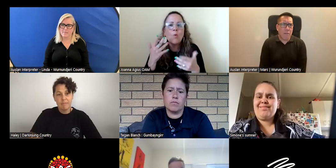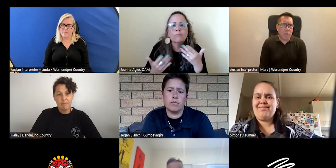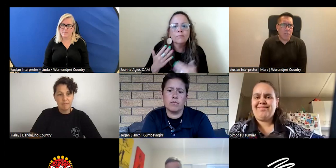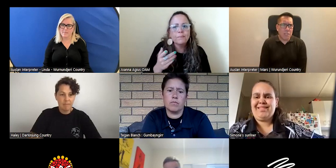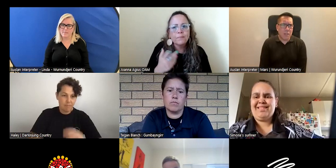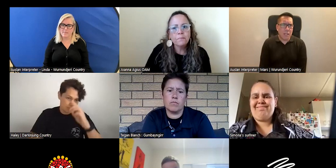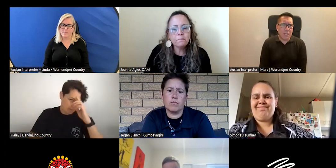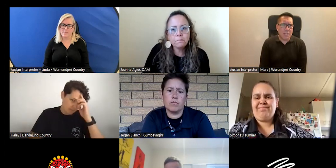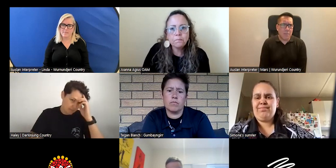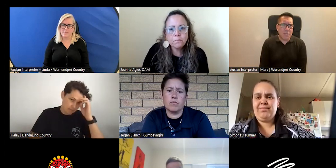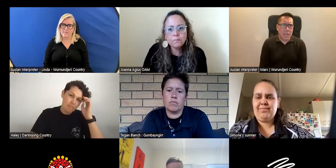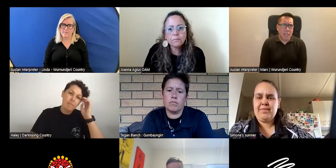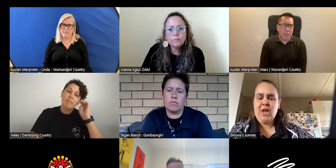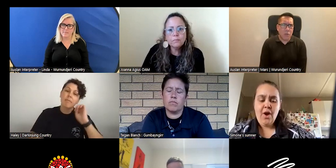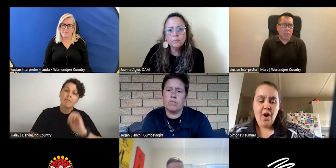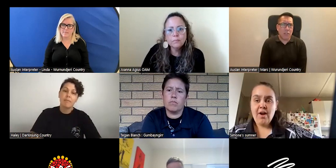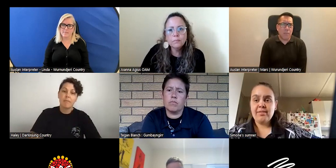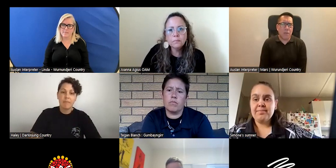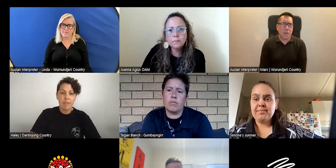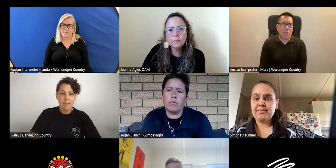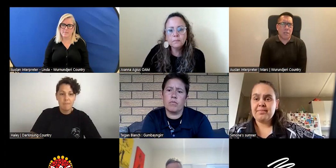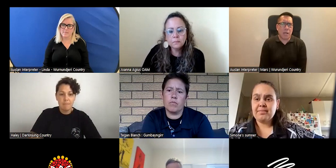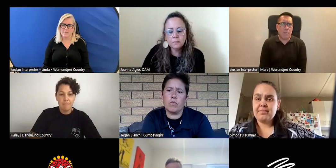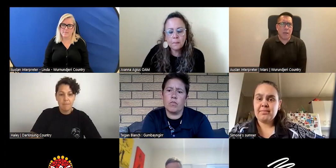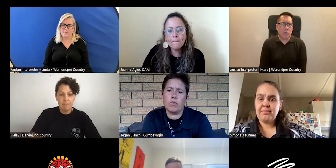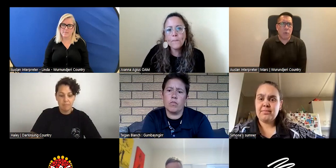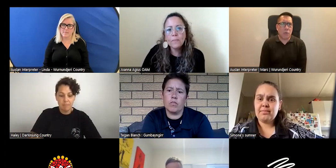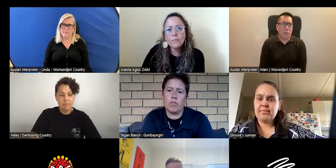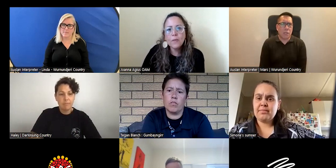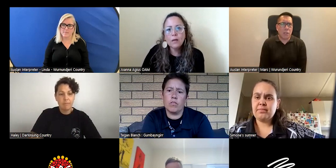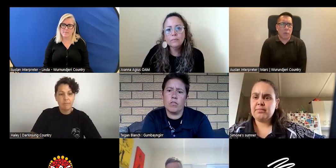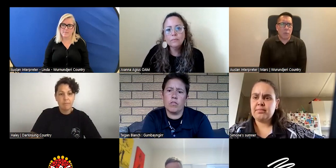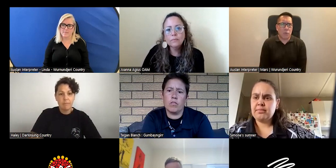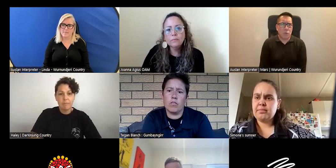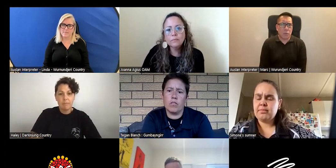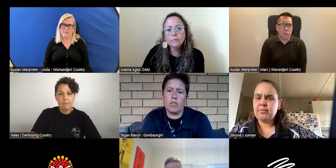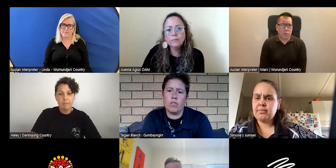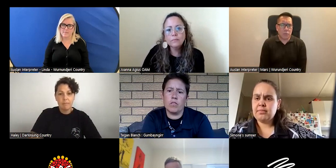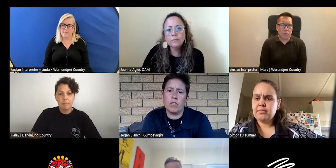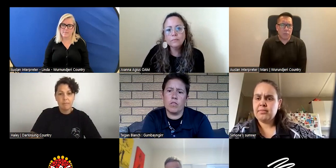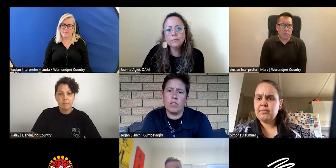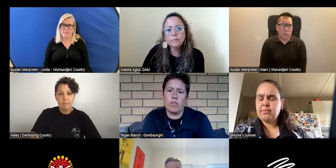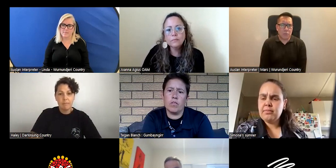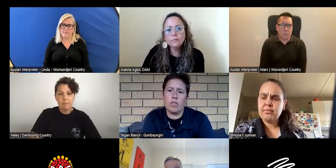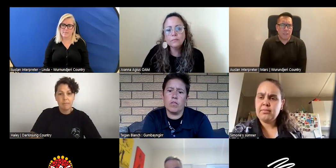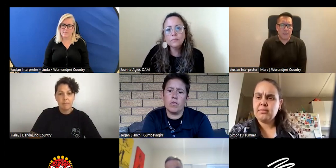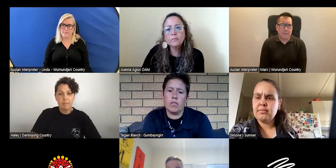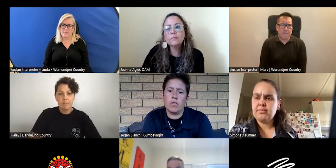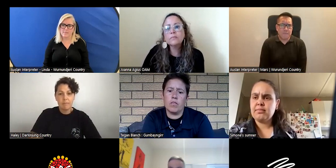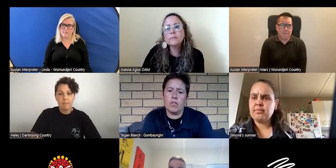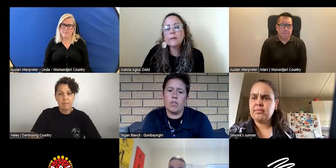they have a voice that they can stand up and say anything, or do you think they're pretty much laid back or a little bit withdrawn?